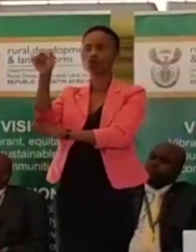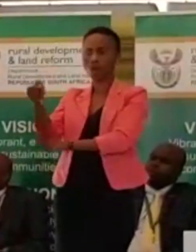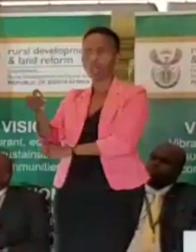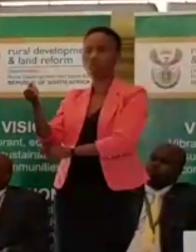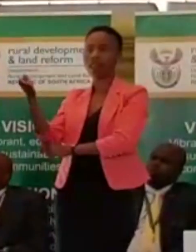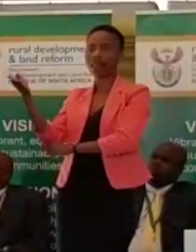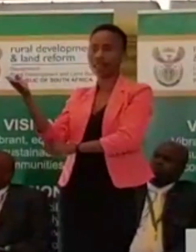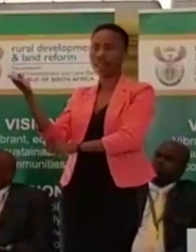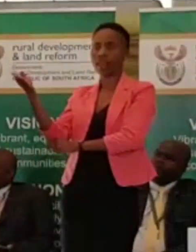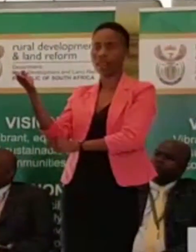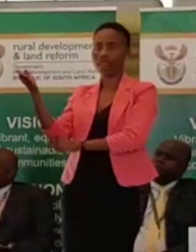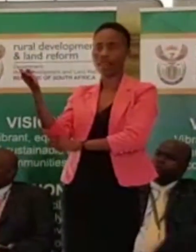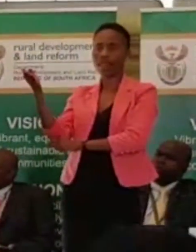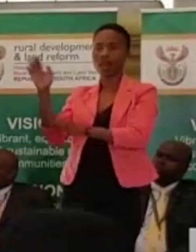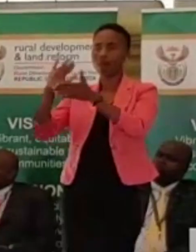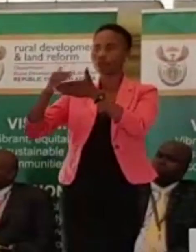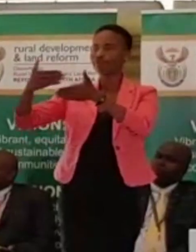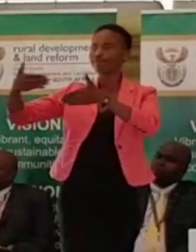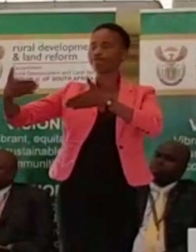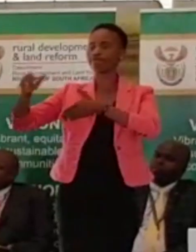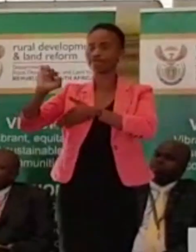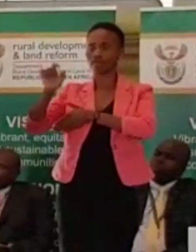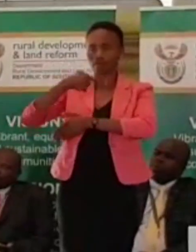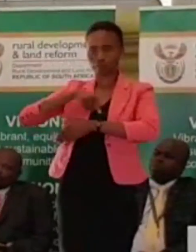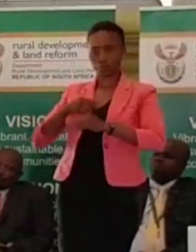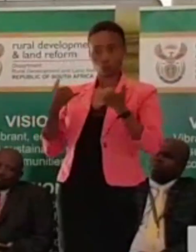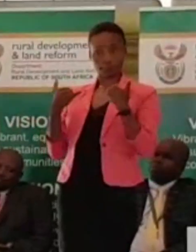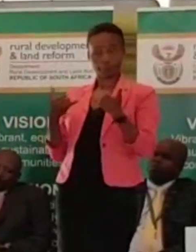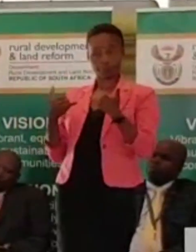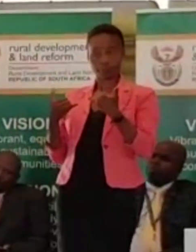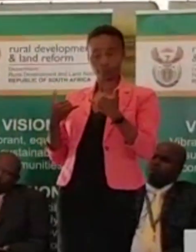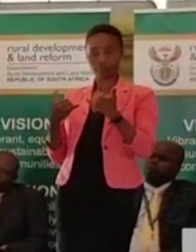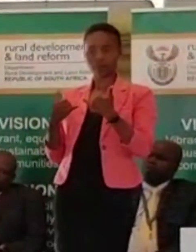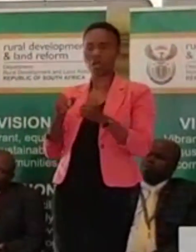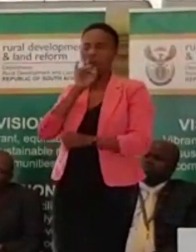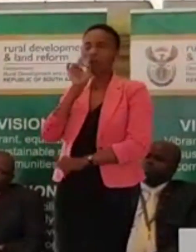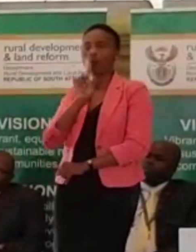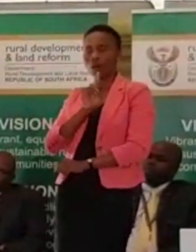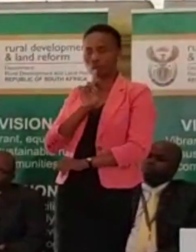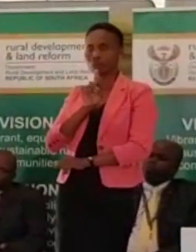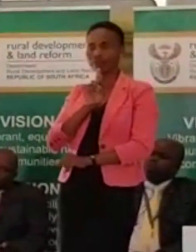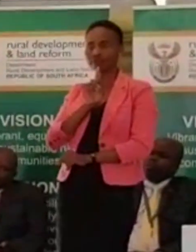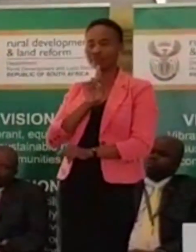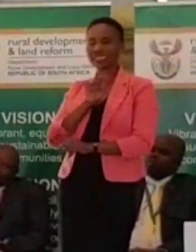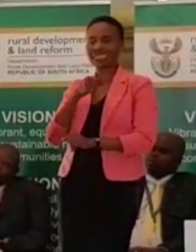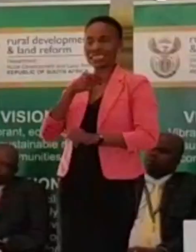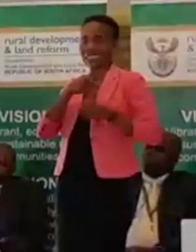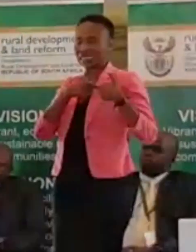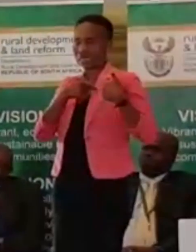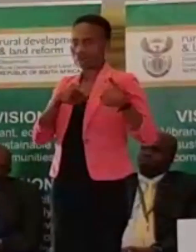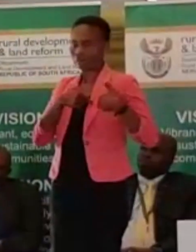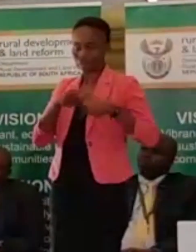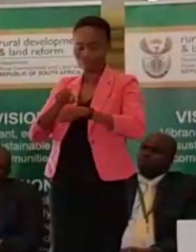our landscape today. In other words, the scars